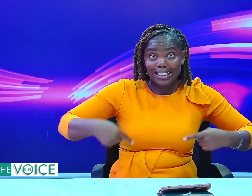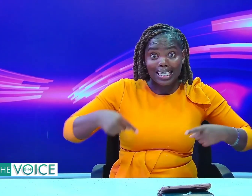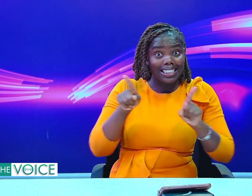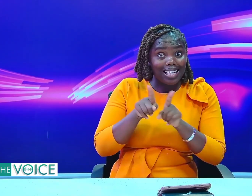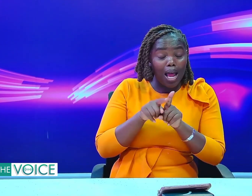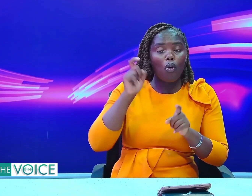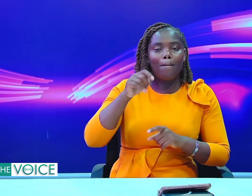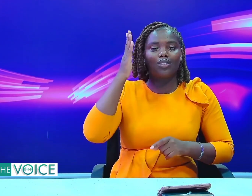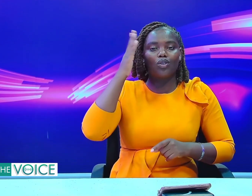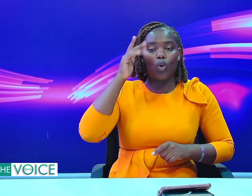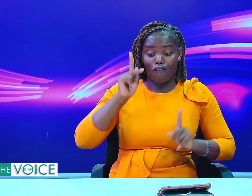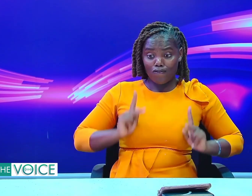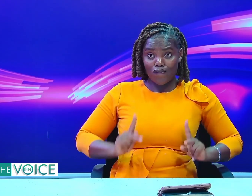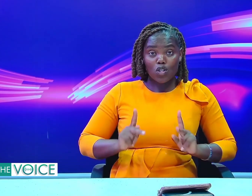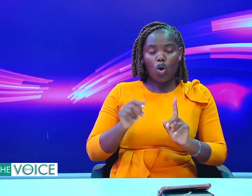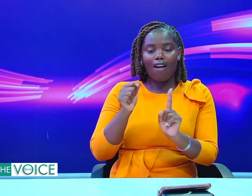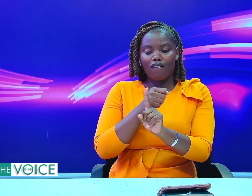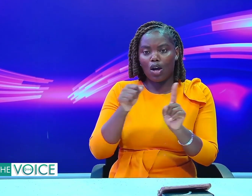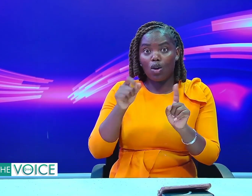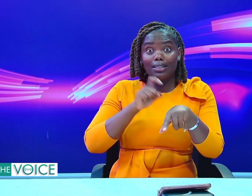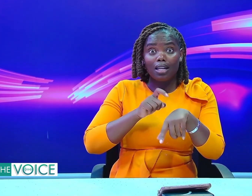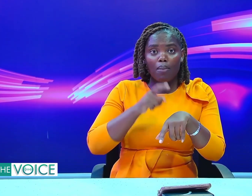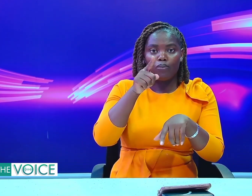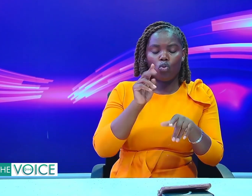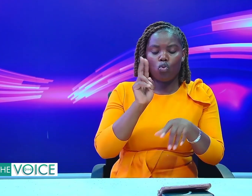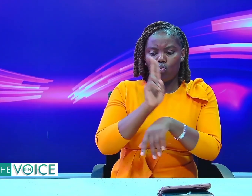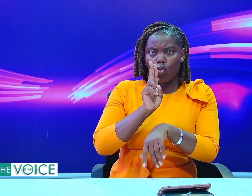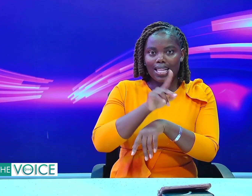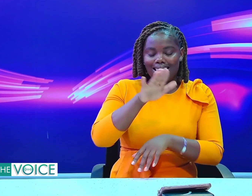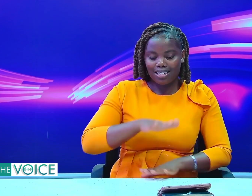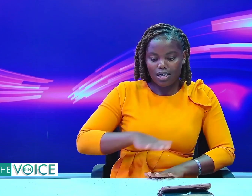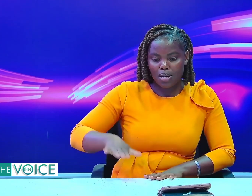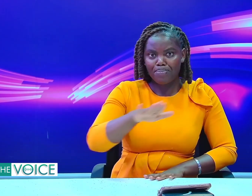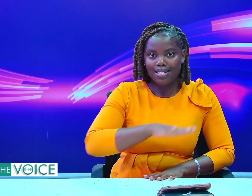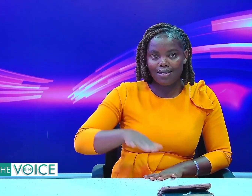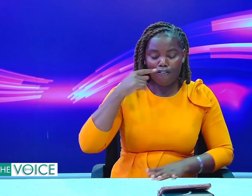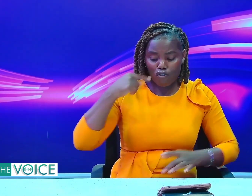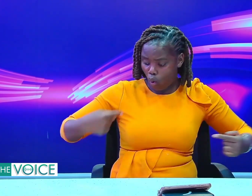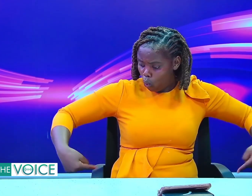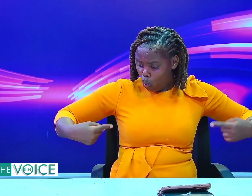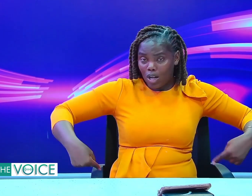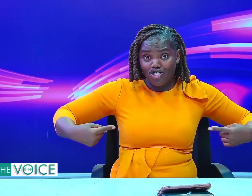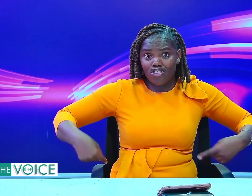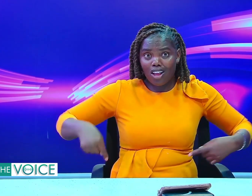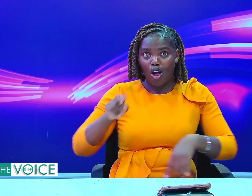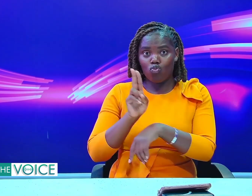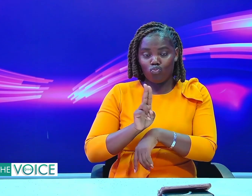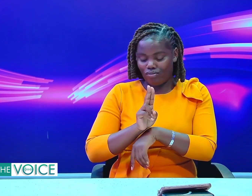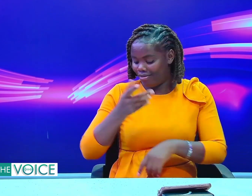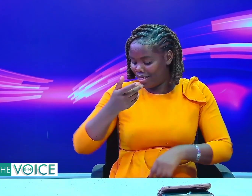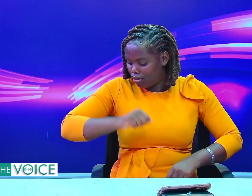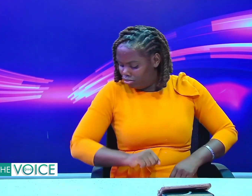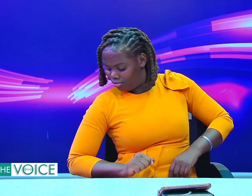trying with the intention of helping, but yet that is still harassment. So in physical,